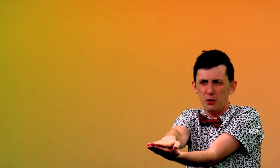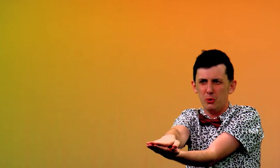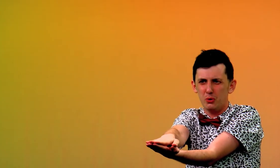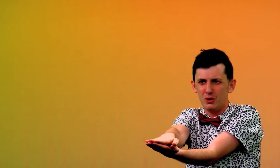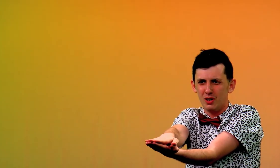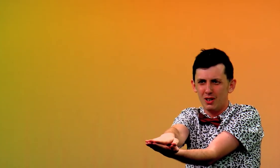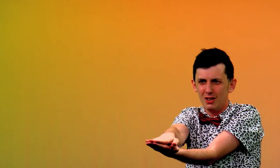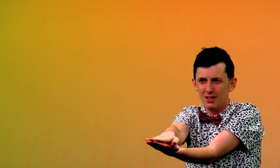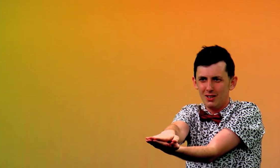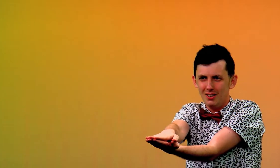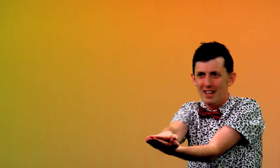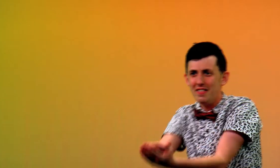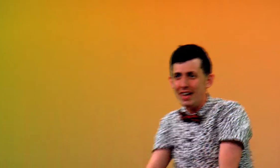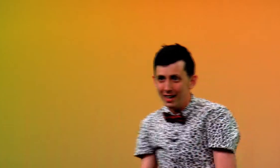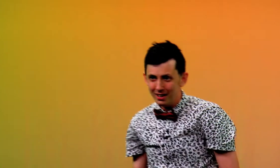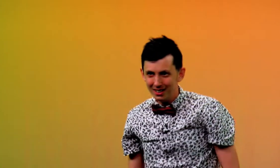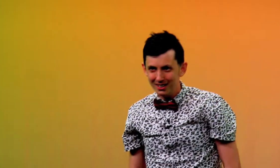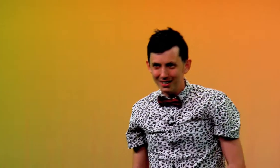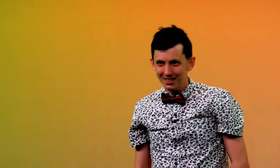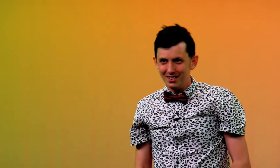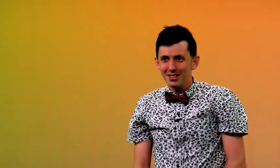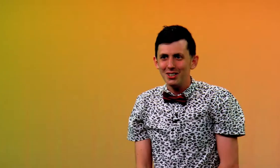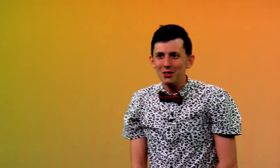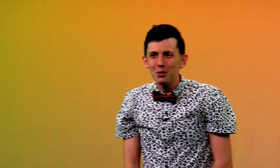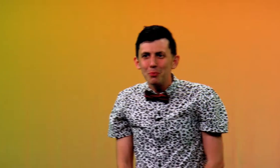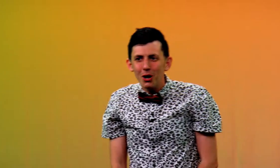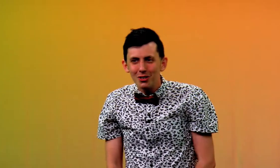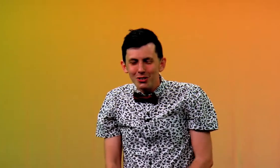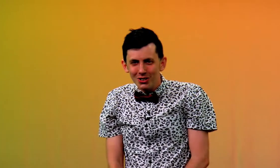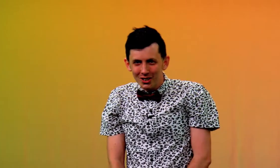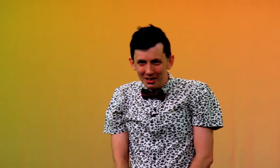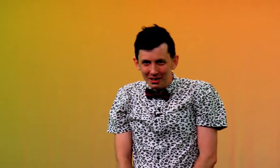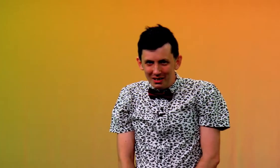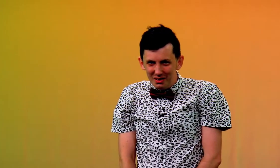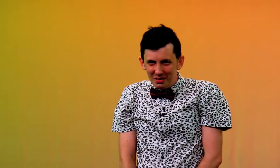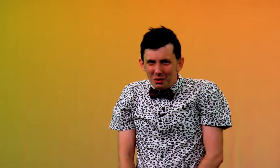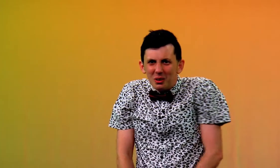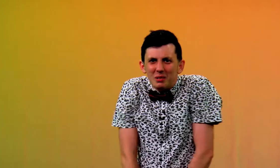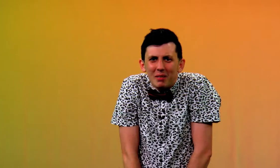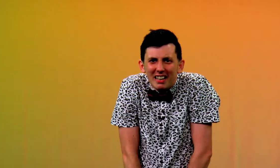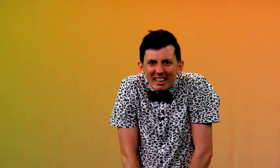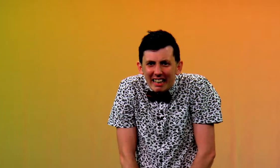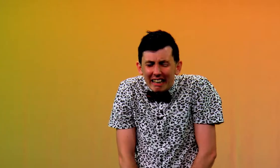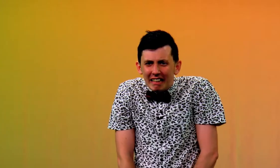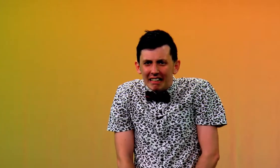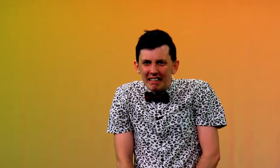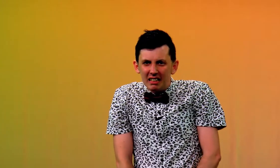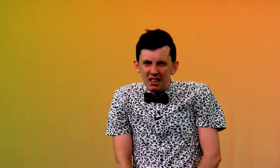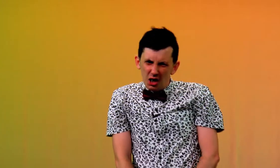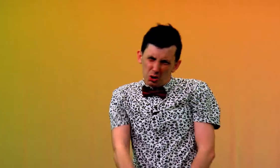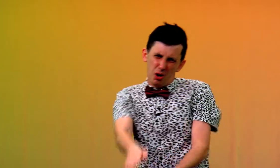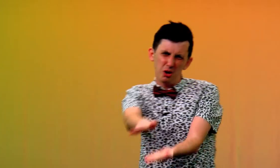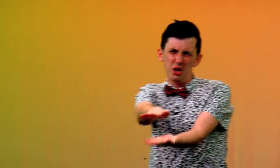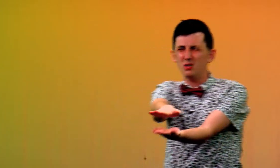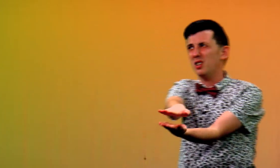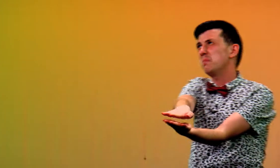fruit?" And there, sitting on the branch, was Monkey. Crocodile said,